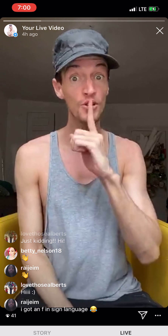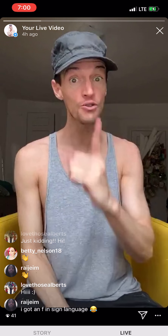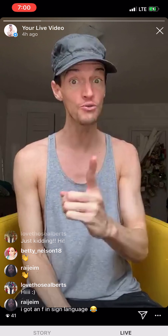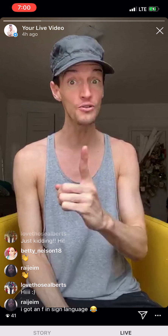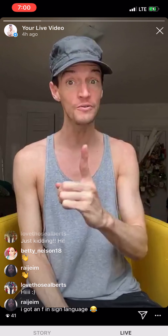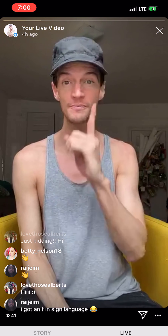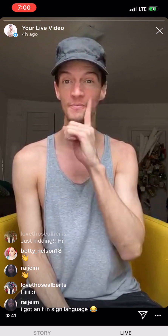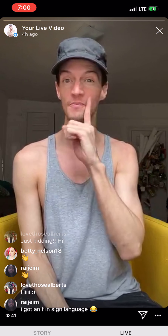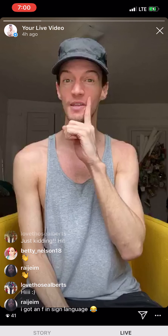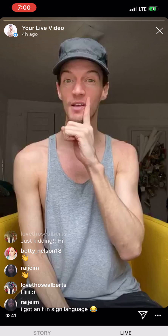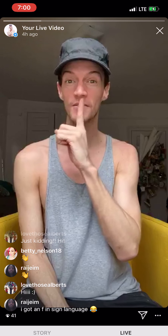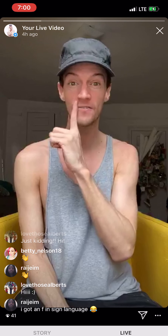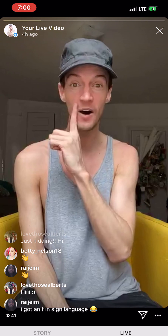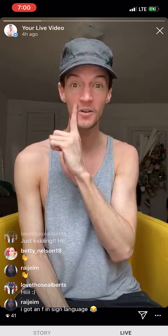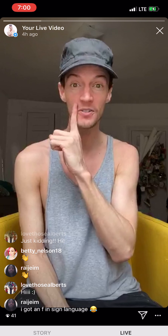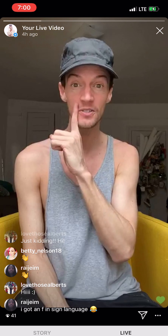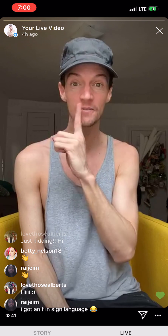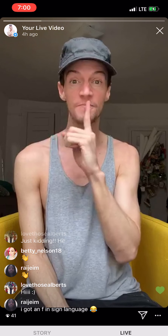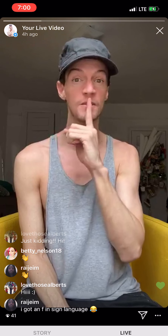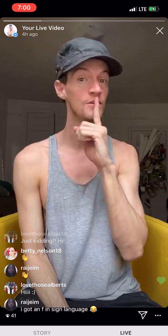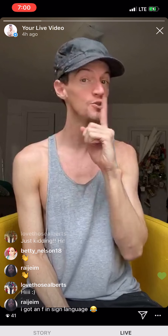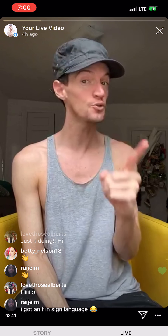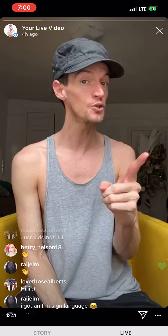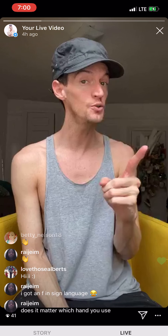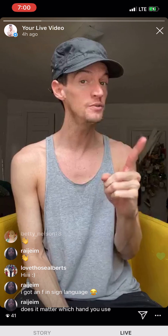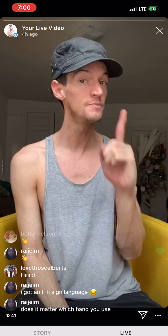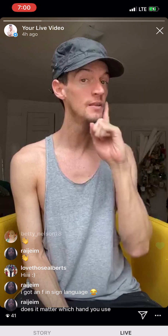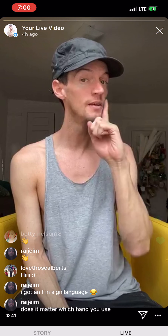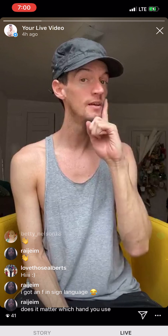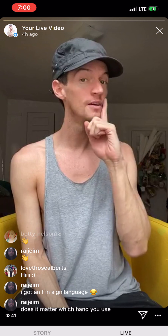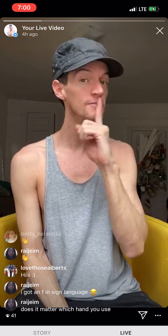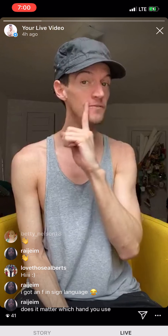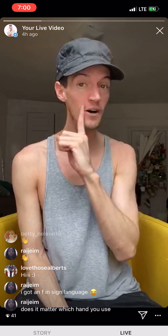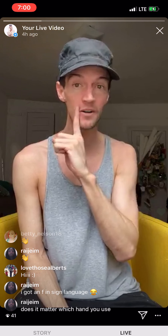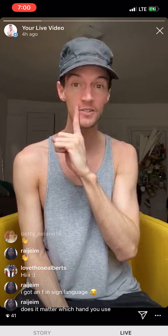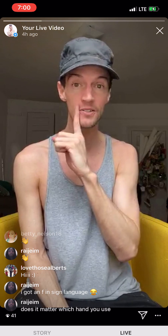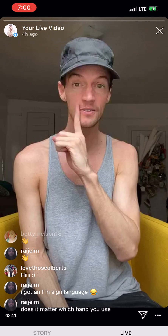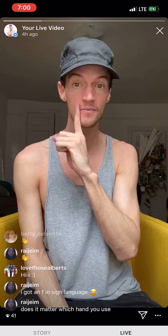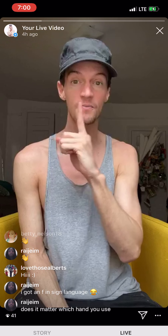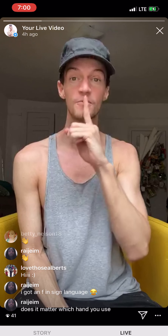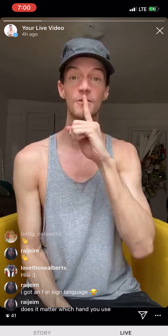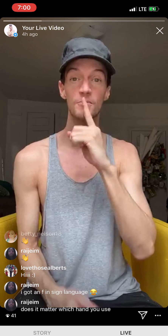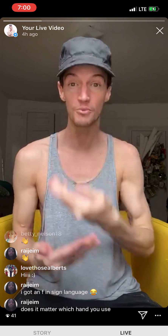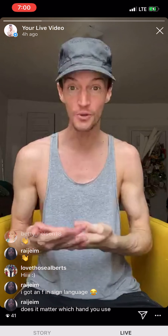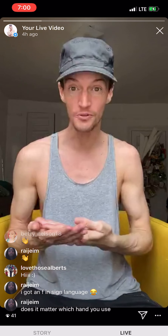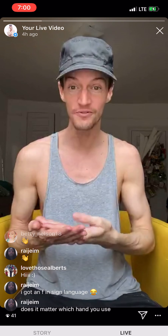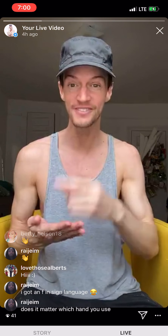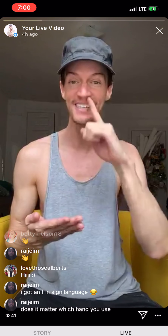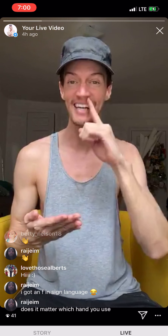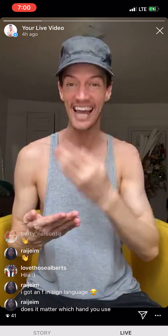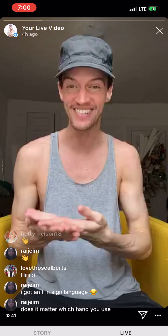True. False. True. False. Proof. Evidence.